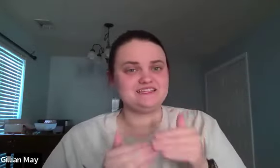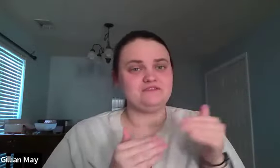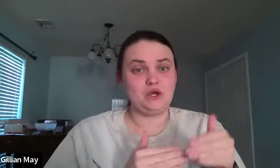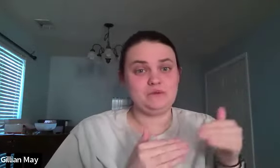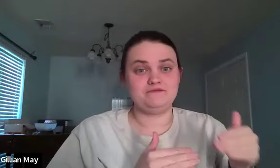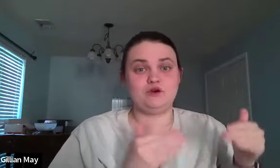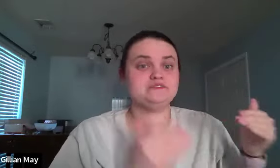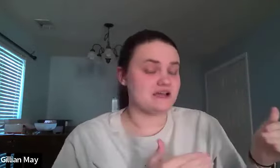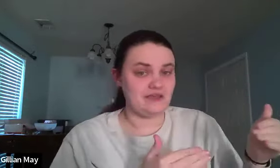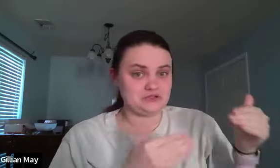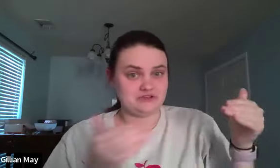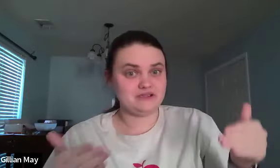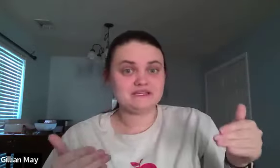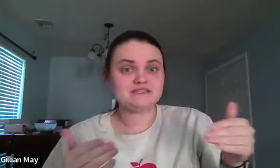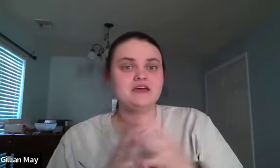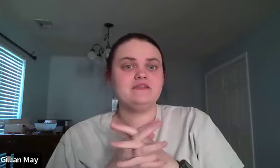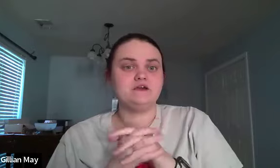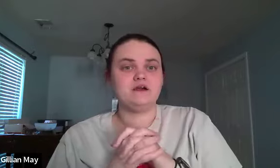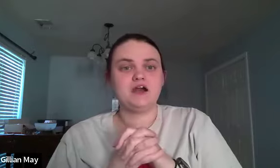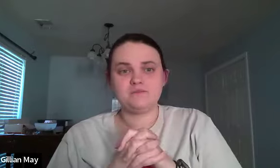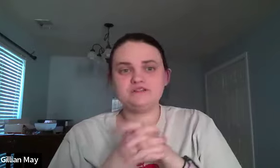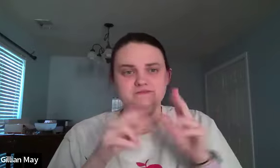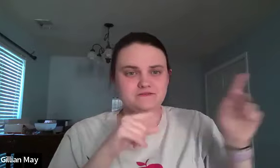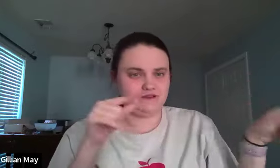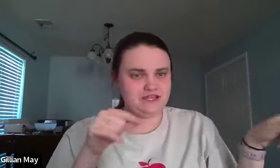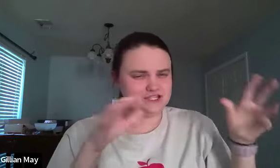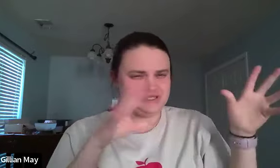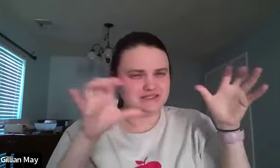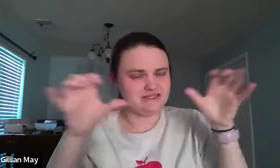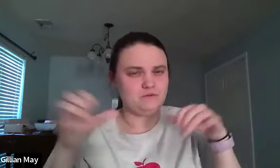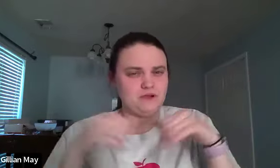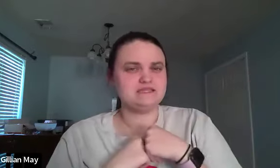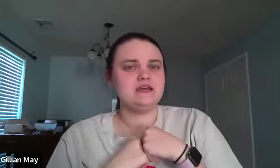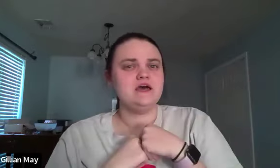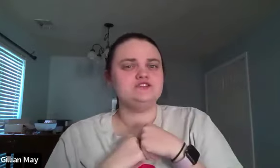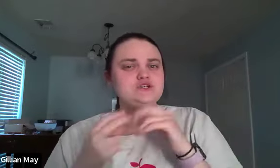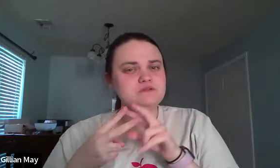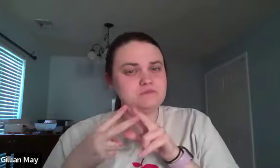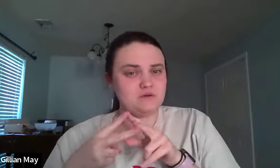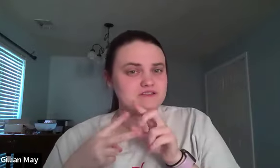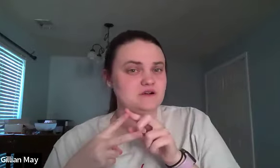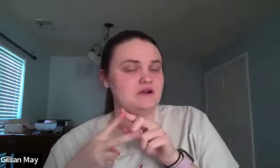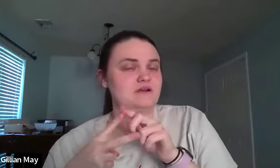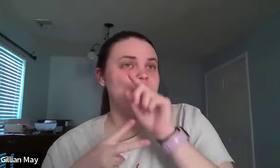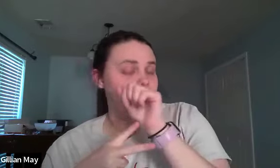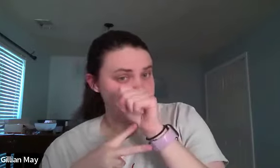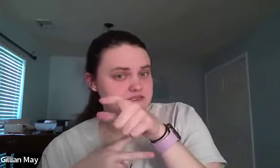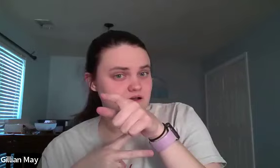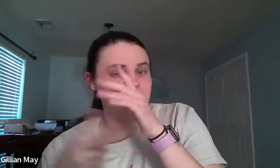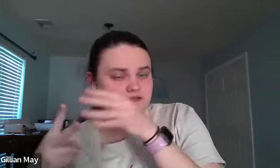not the only form of sign language there is. There are a couple different variations in different ways. 2 of the big ones are ASL, American